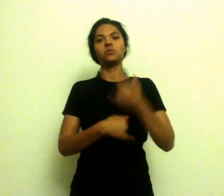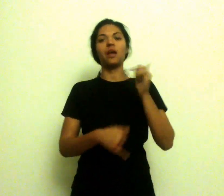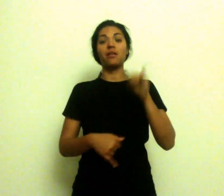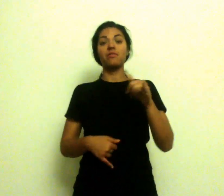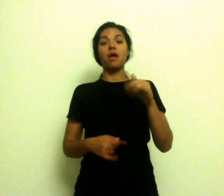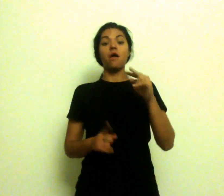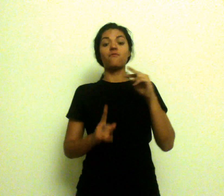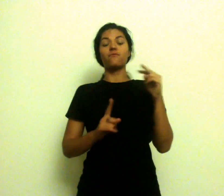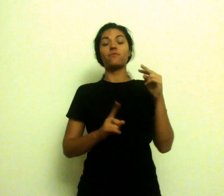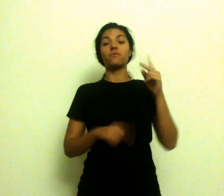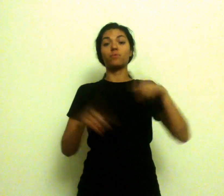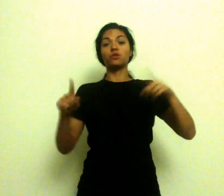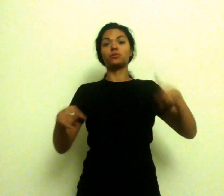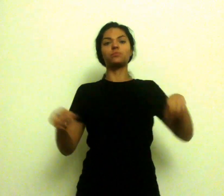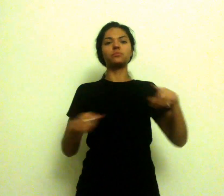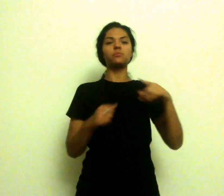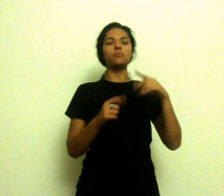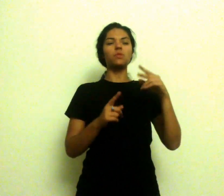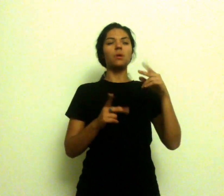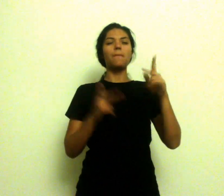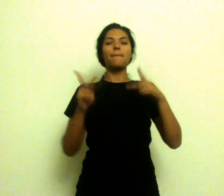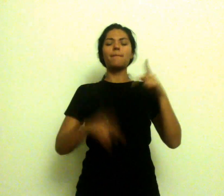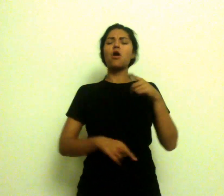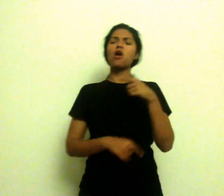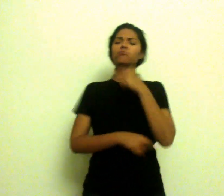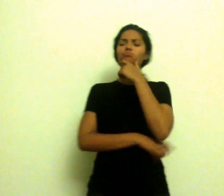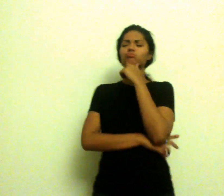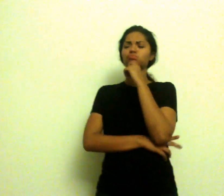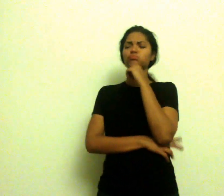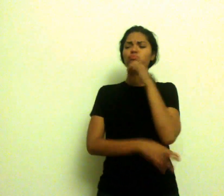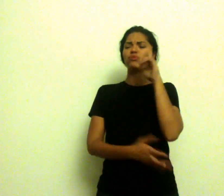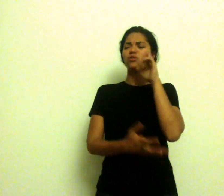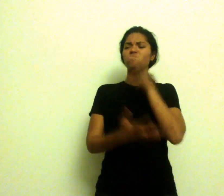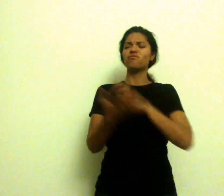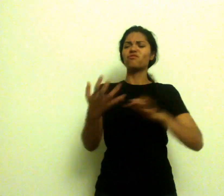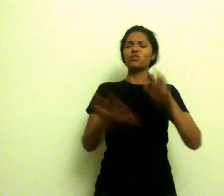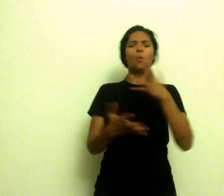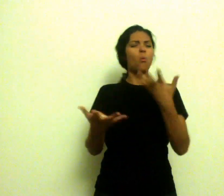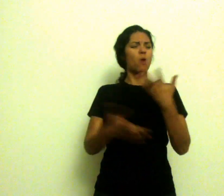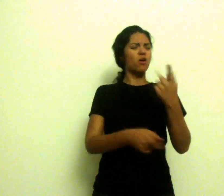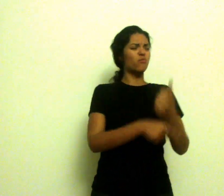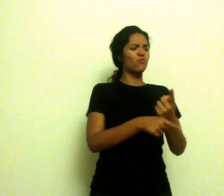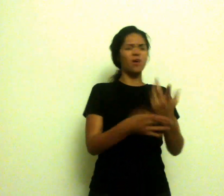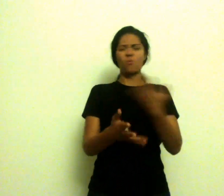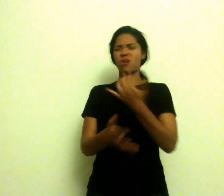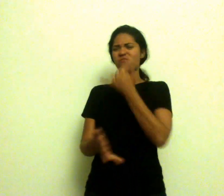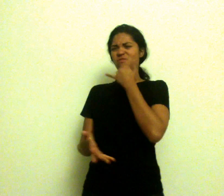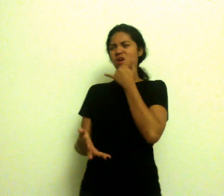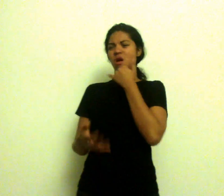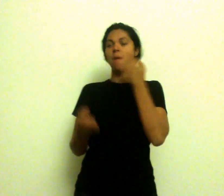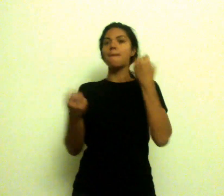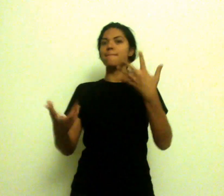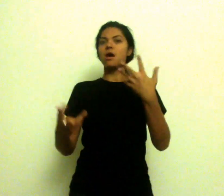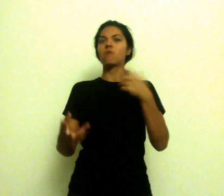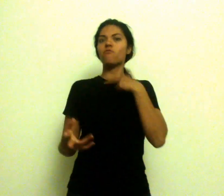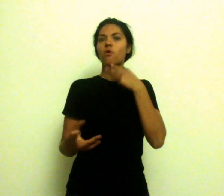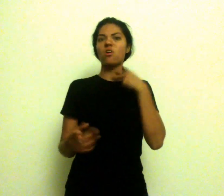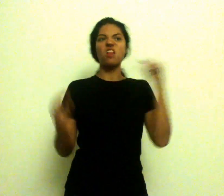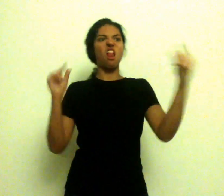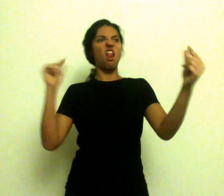in which the average person stands confused as to whether any single voice among the contending options